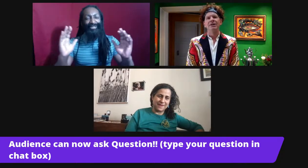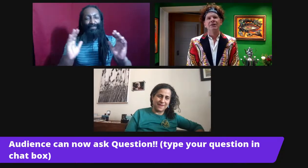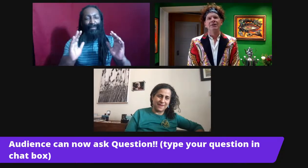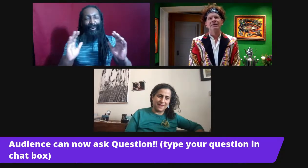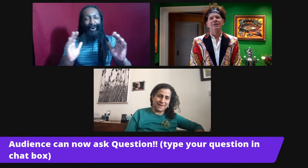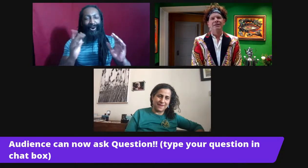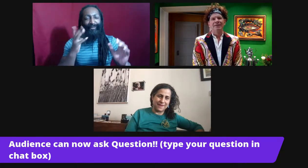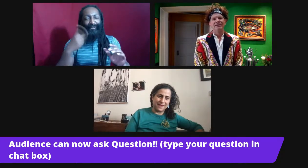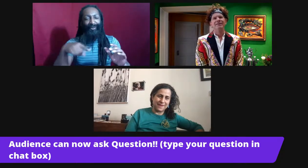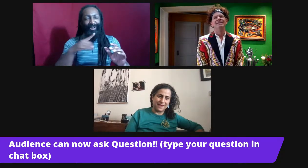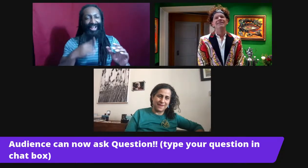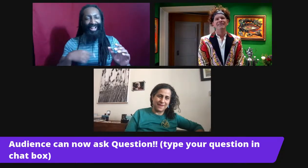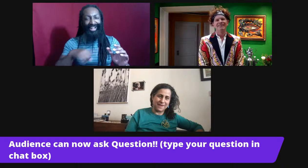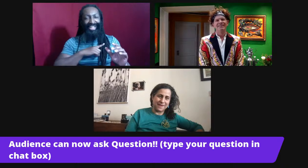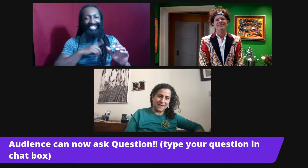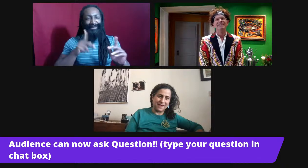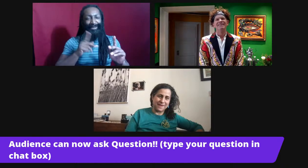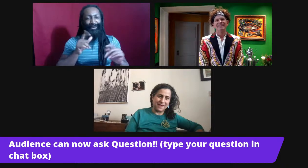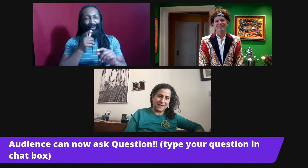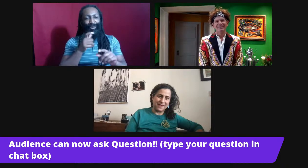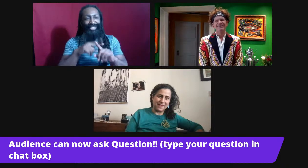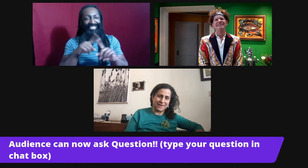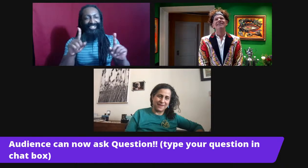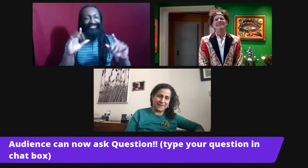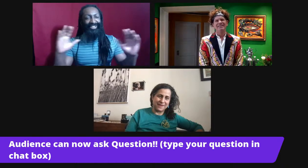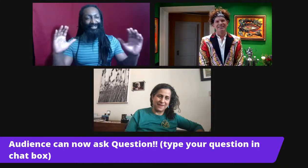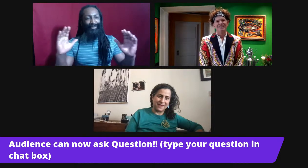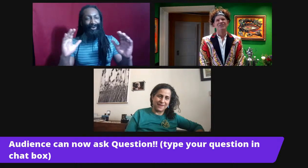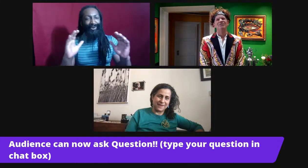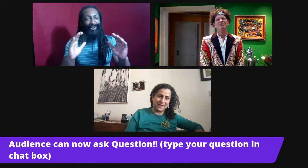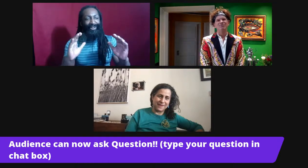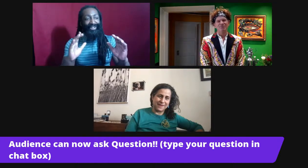my different careers get smaller and smaller. Oh,